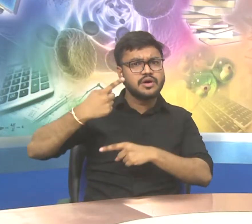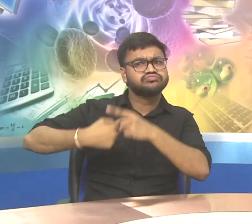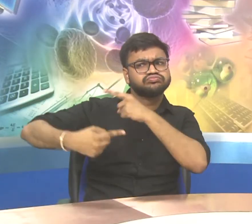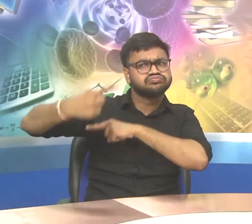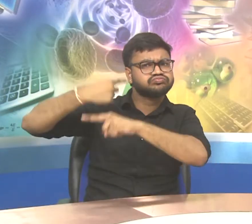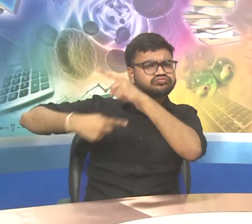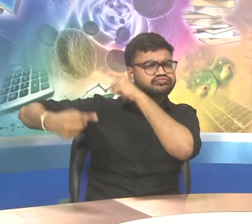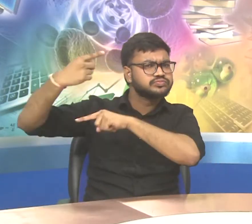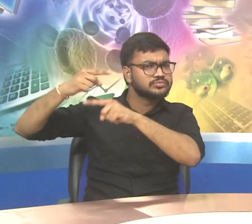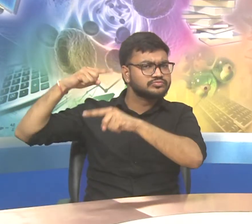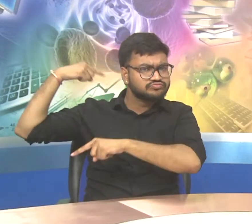the earth.